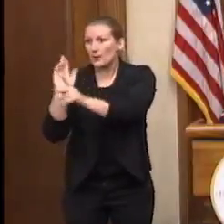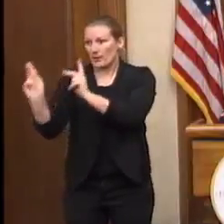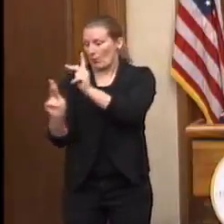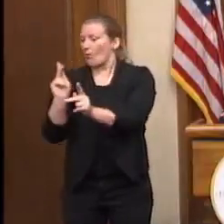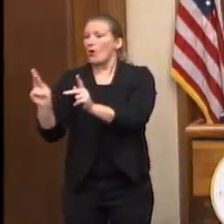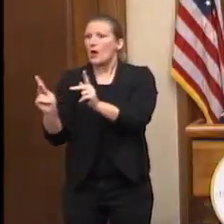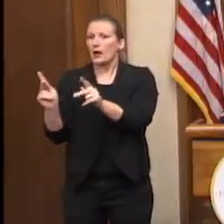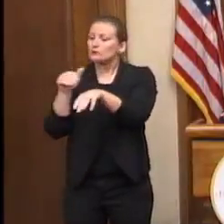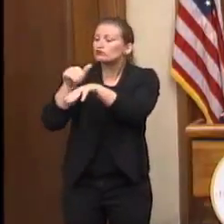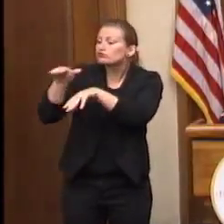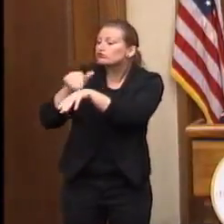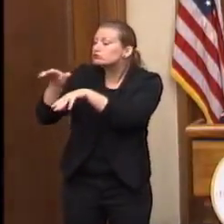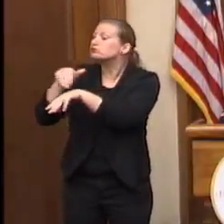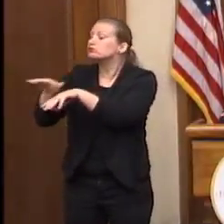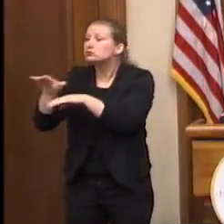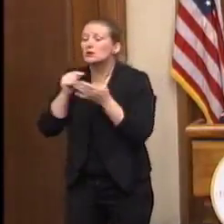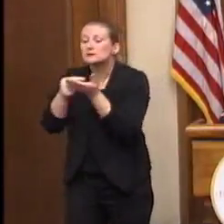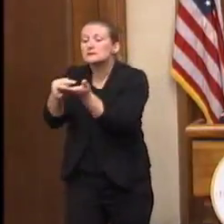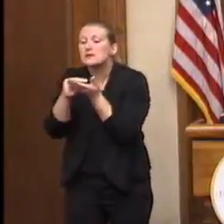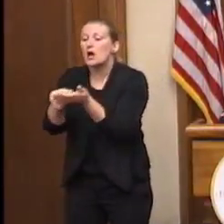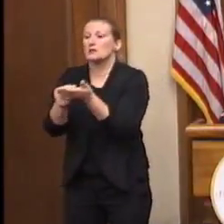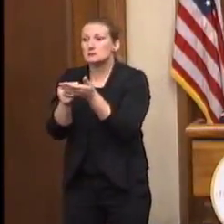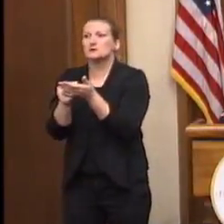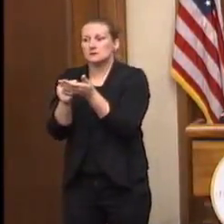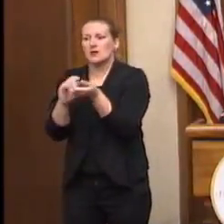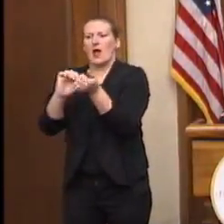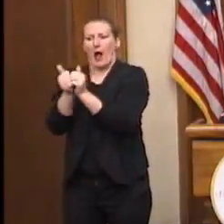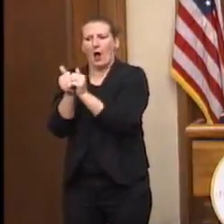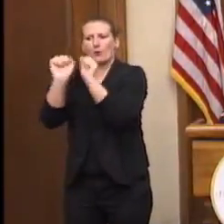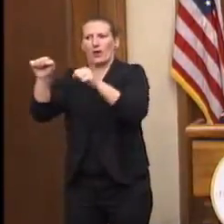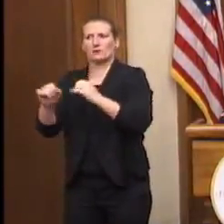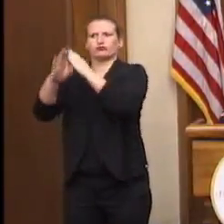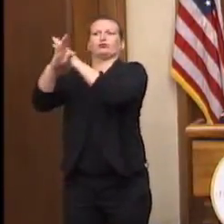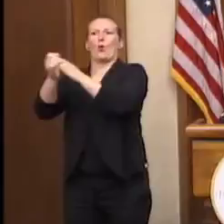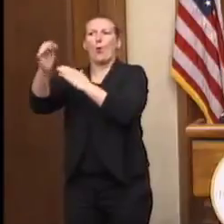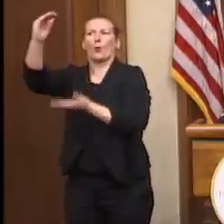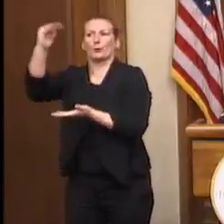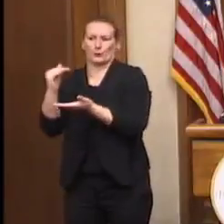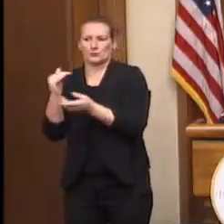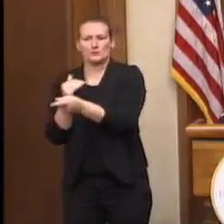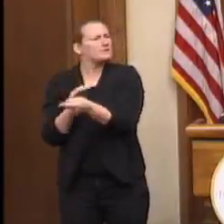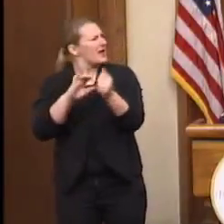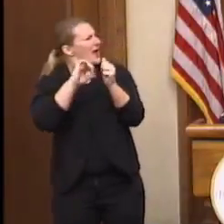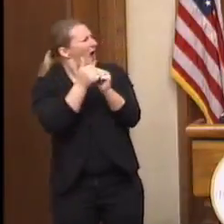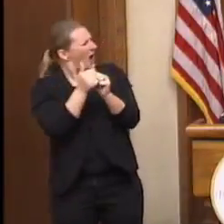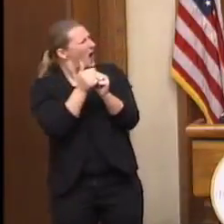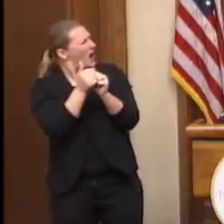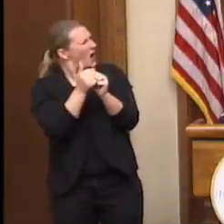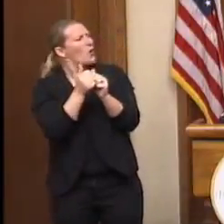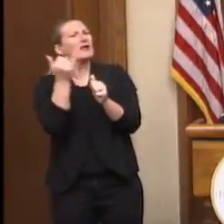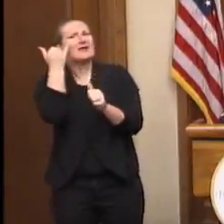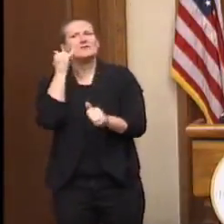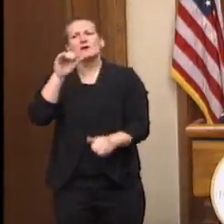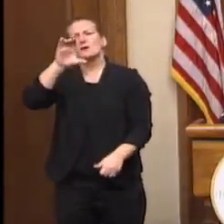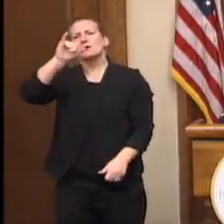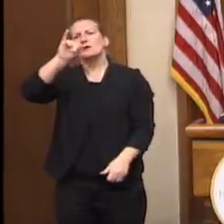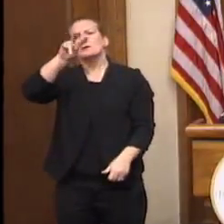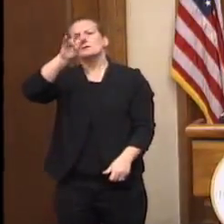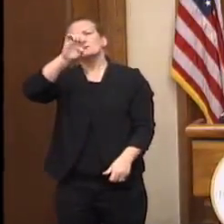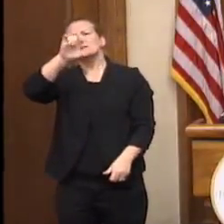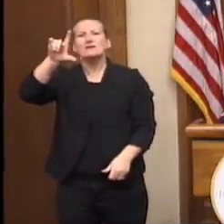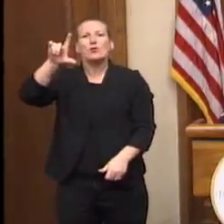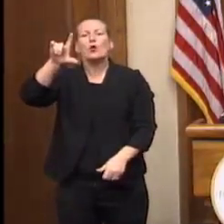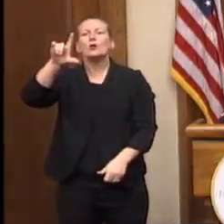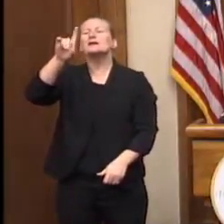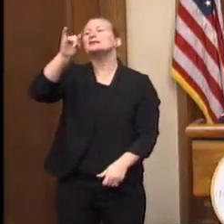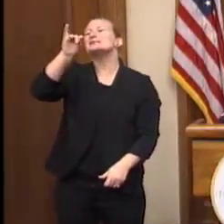community outreach officers to actually discuss crime with them and how we're going to prevent it. How will you handle acts of civil disobedience, protests?